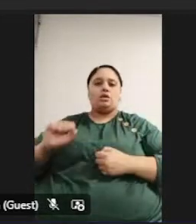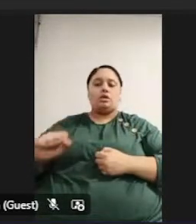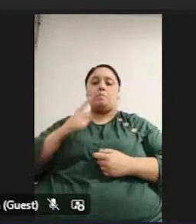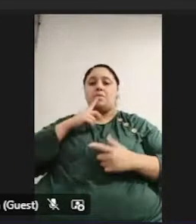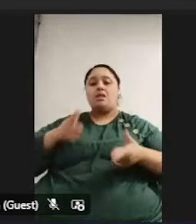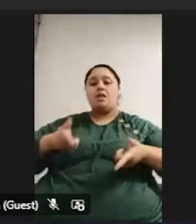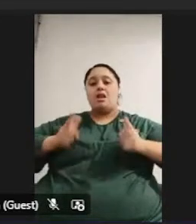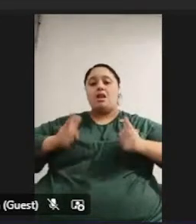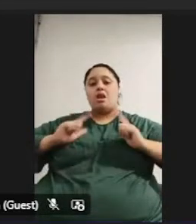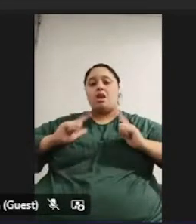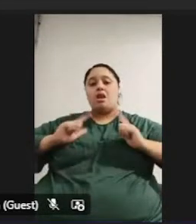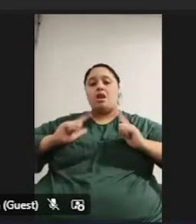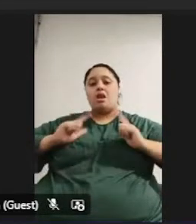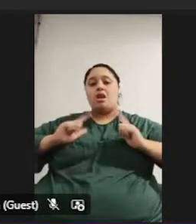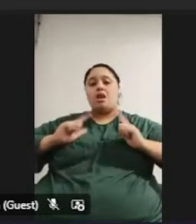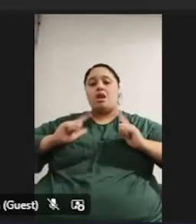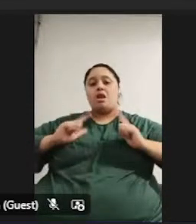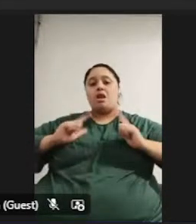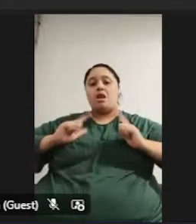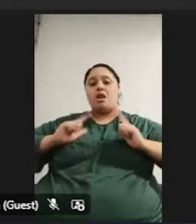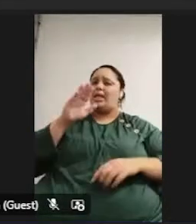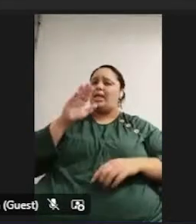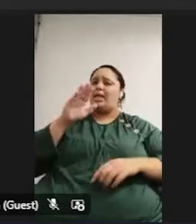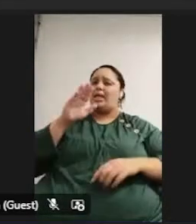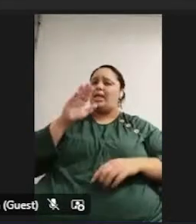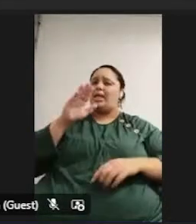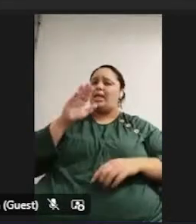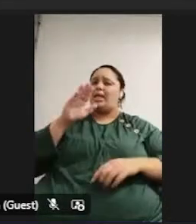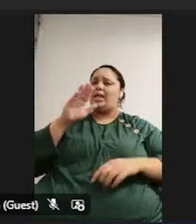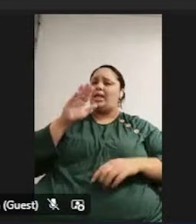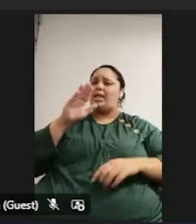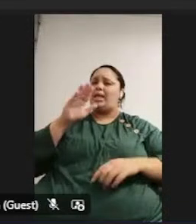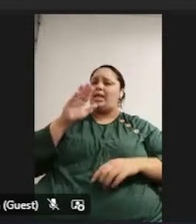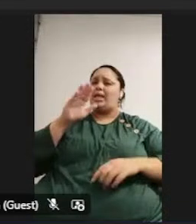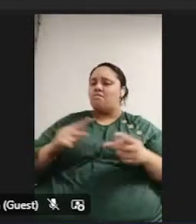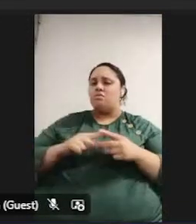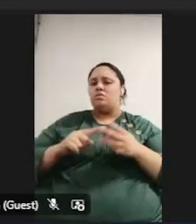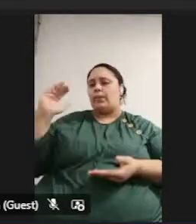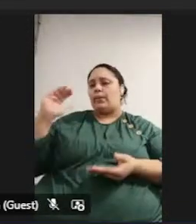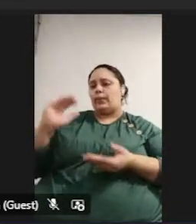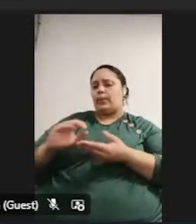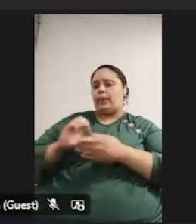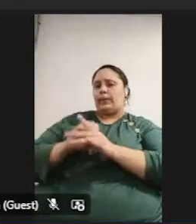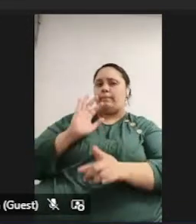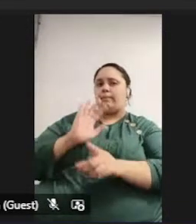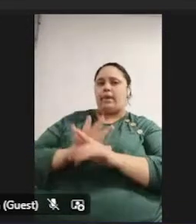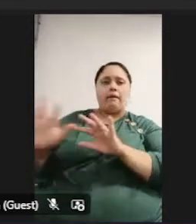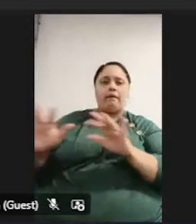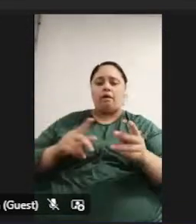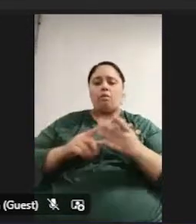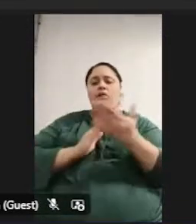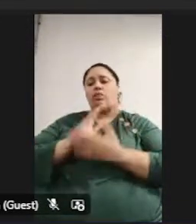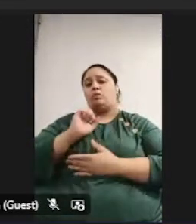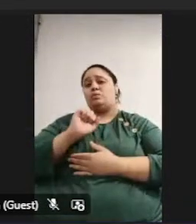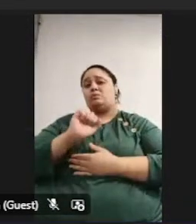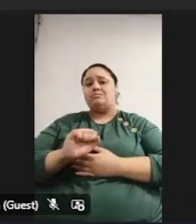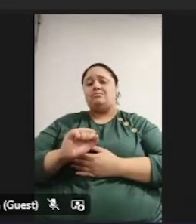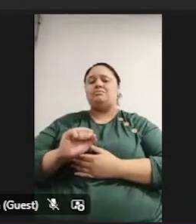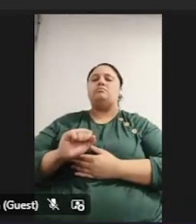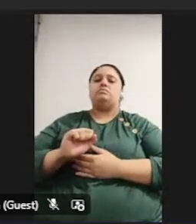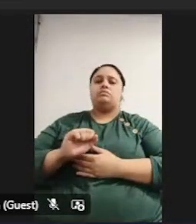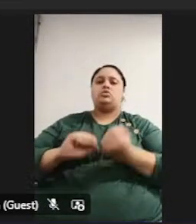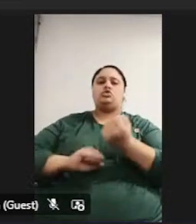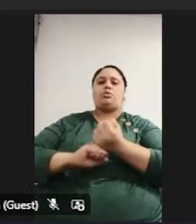understand what those impacts might be, how they can minimize those impacts, and through that to give support to further